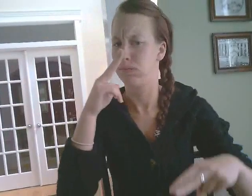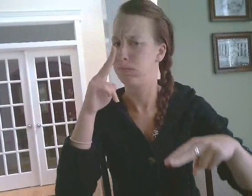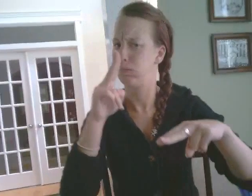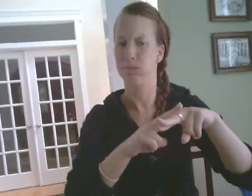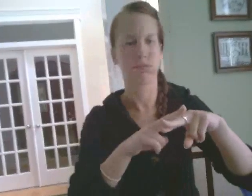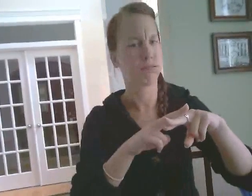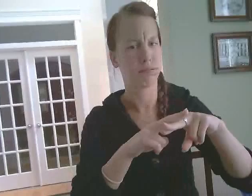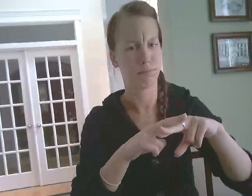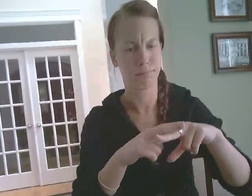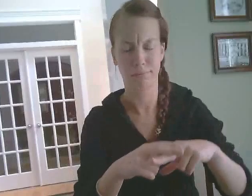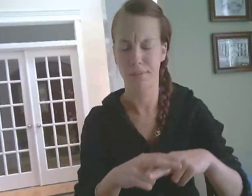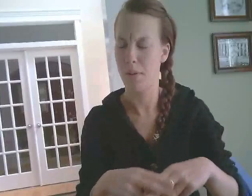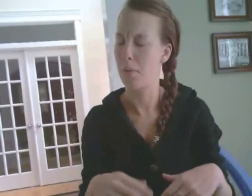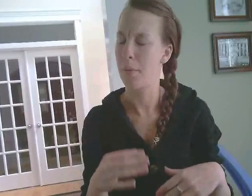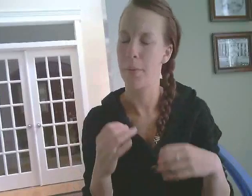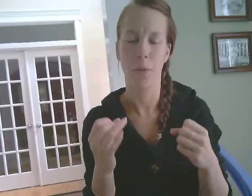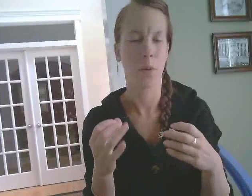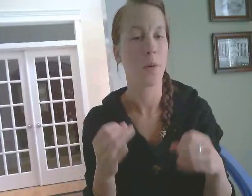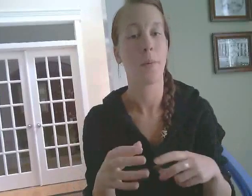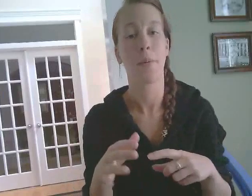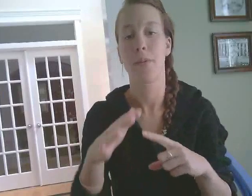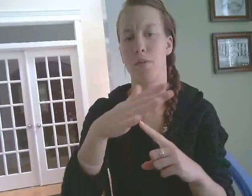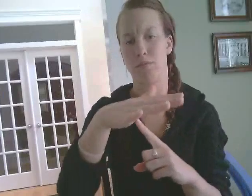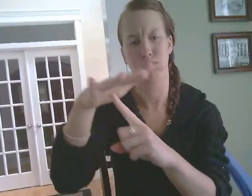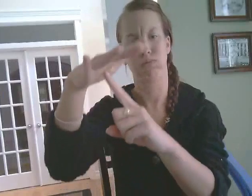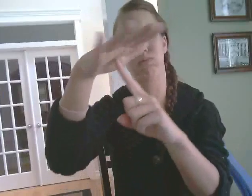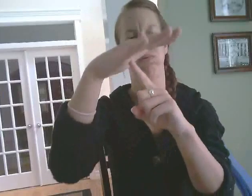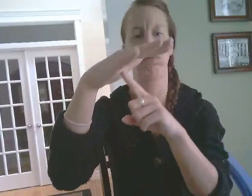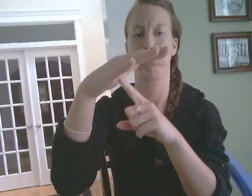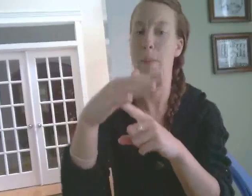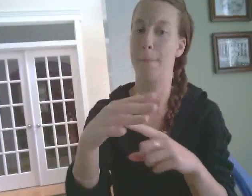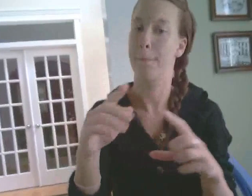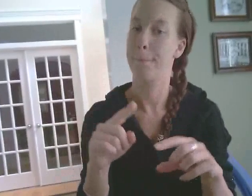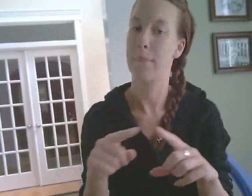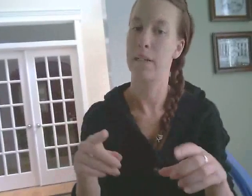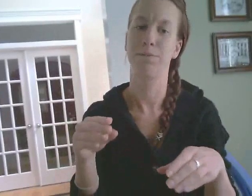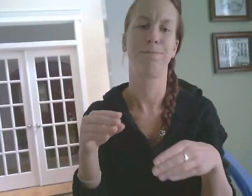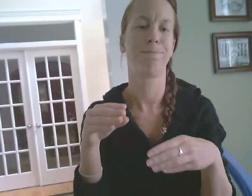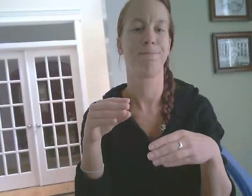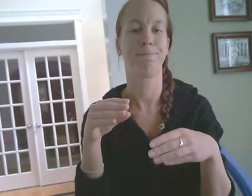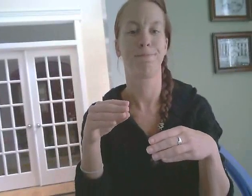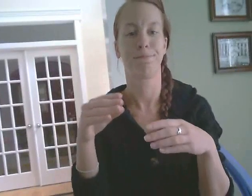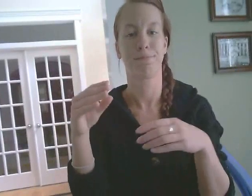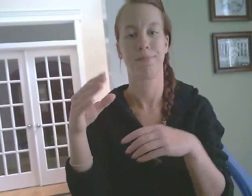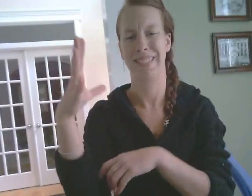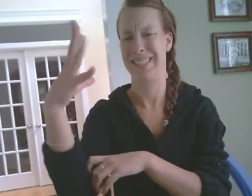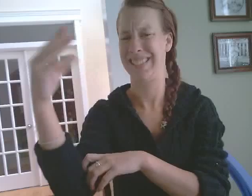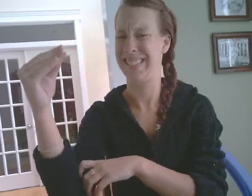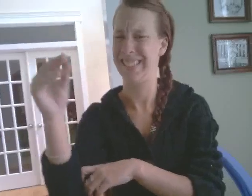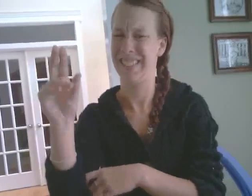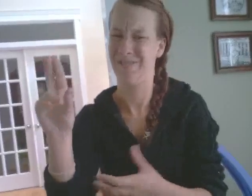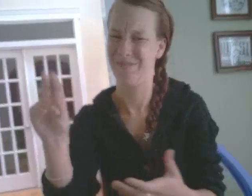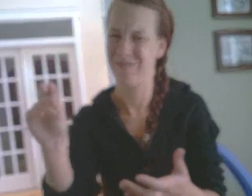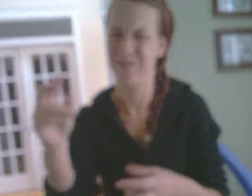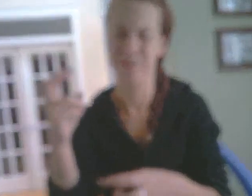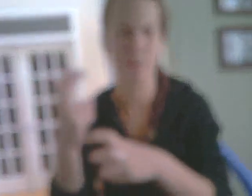about 1 to 1.5 ounces. If you fly it outside, more than a 2 or 3 mile per hour breeze, you're not going to be able to